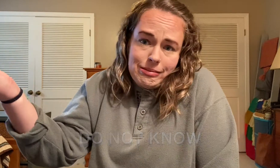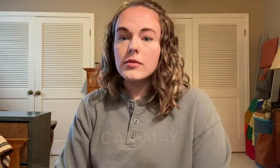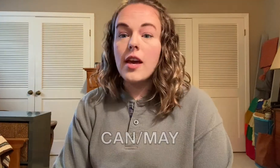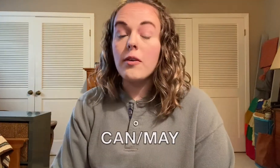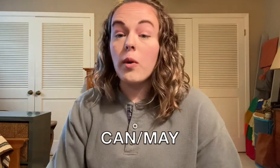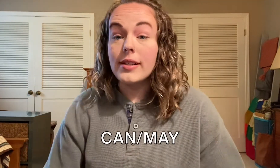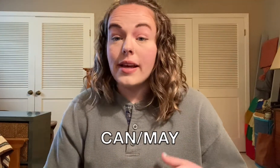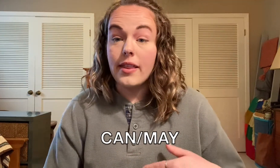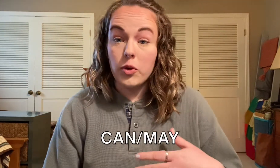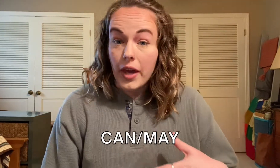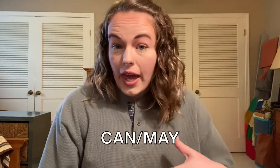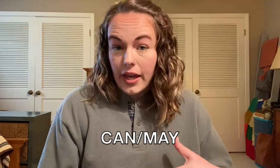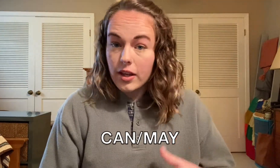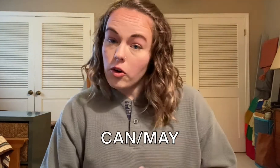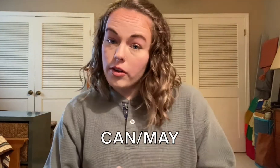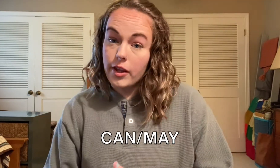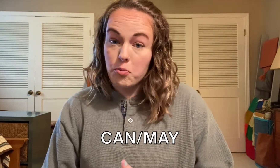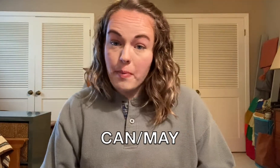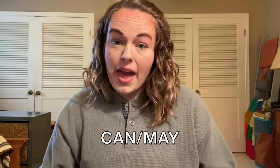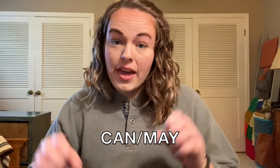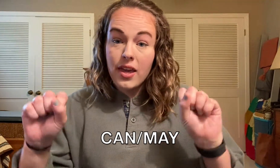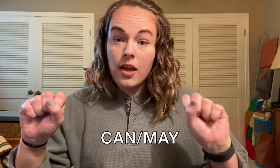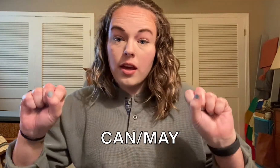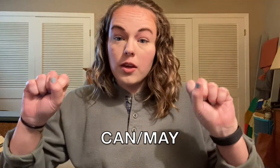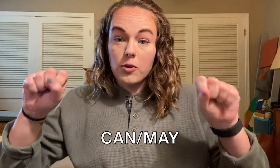if you want to say that you can or that you may, you should.